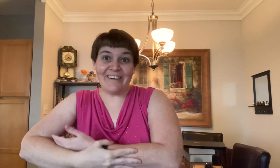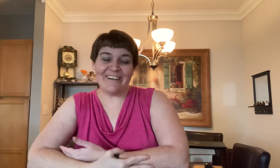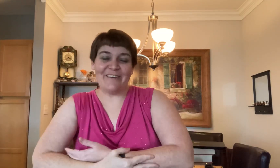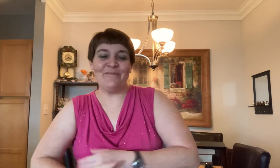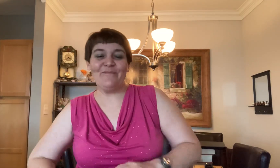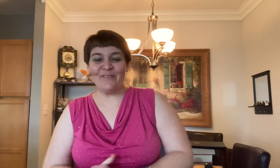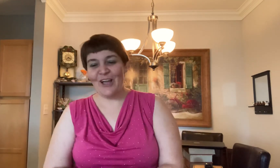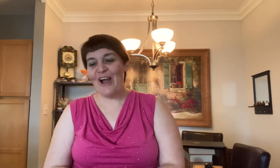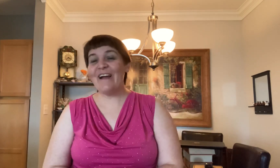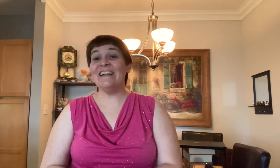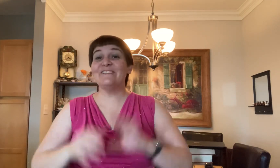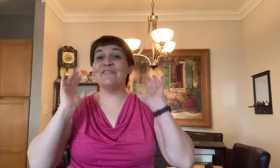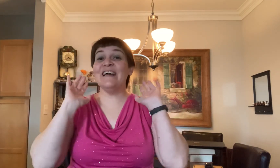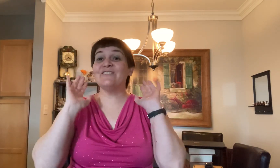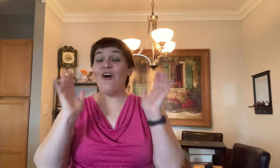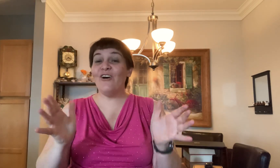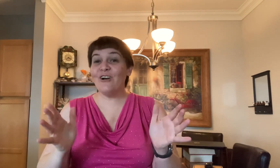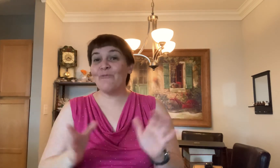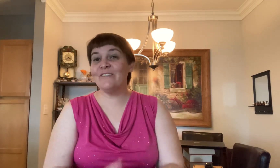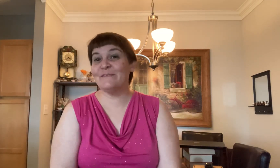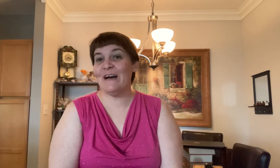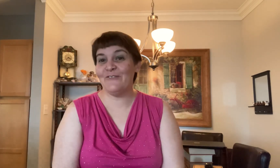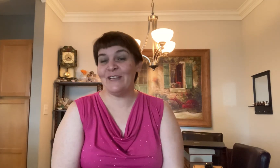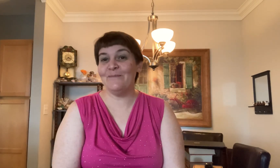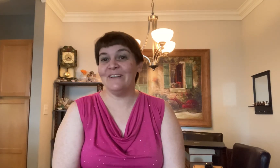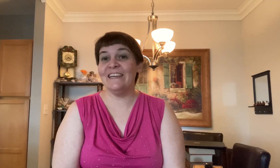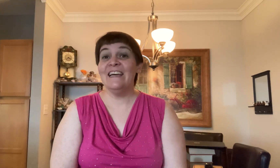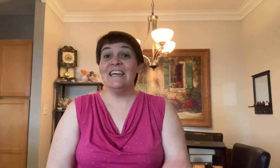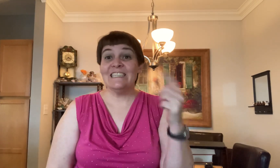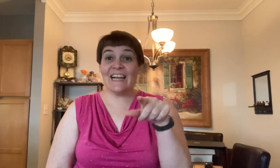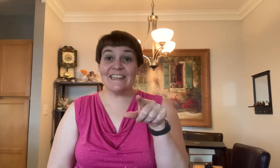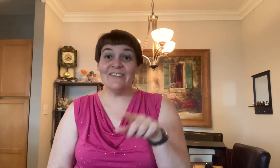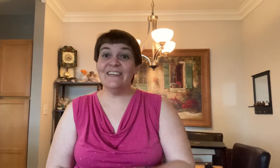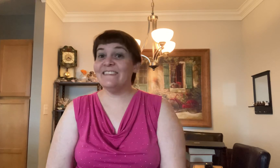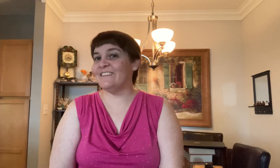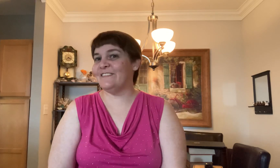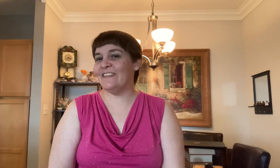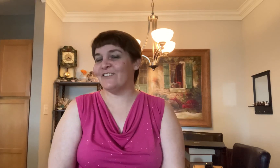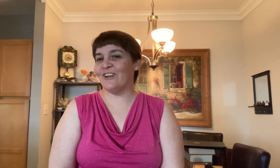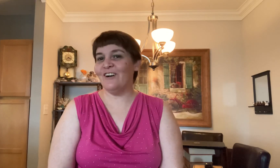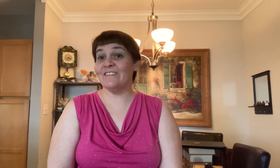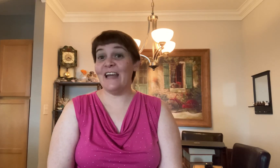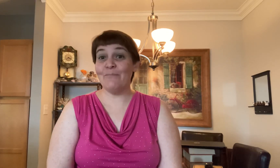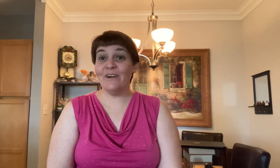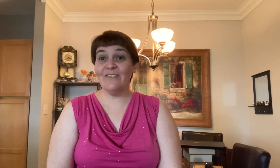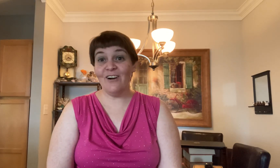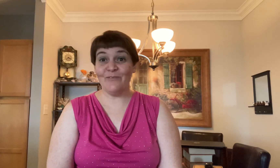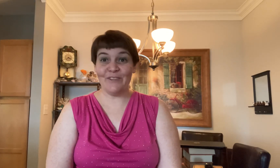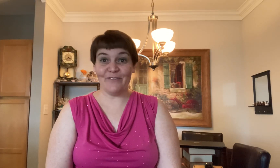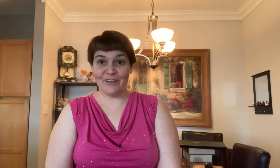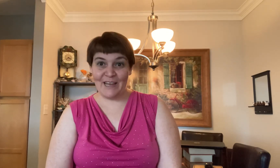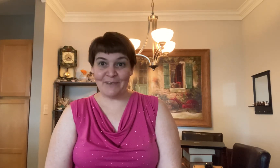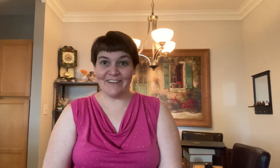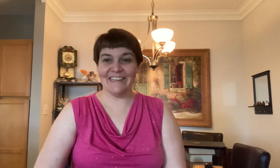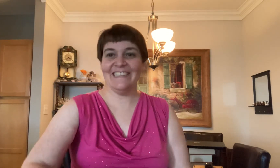granddaughter." All right, so that's all our words about family. Check the links to sing the songs and play along with our vocabulary.